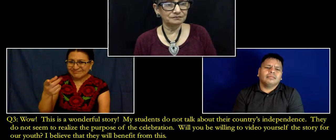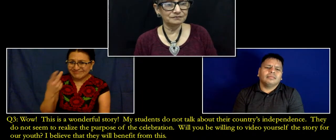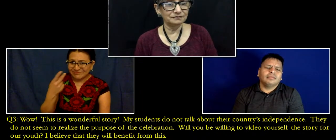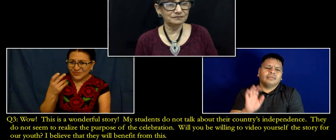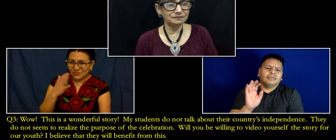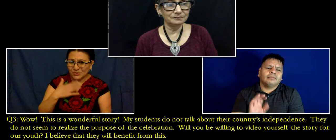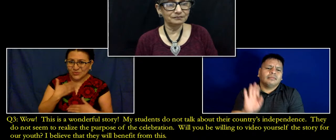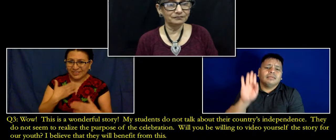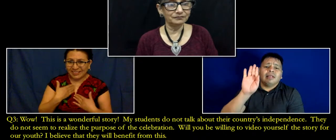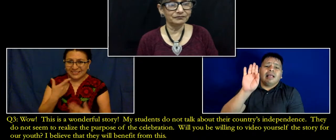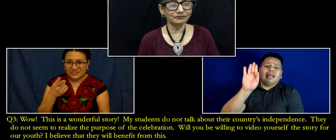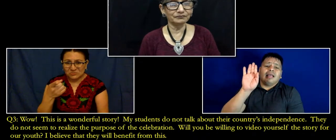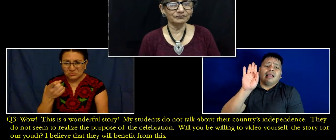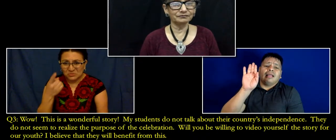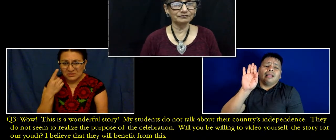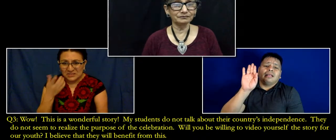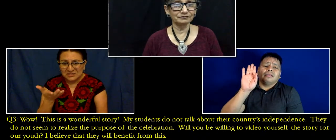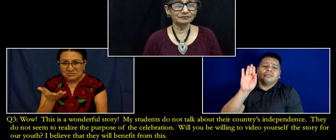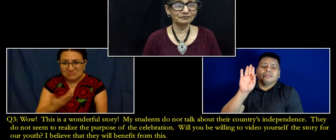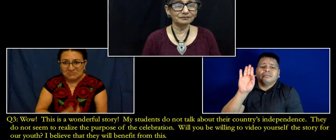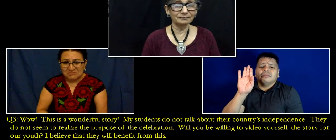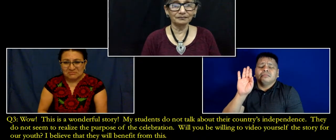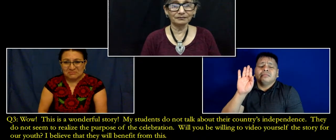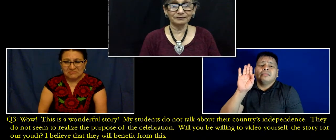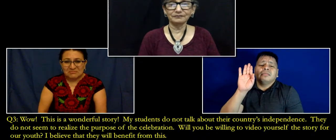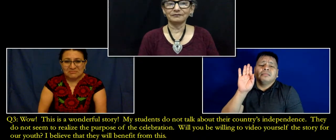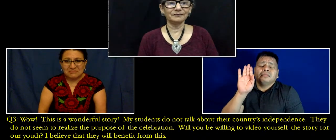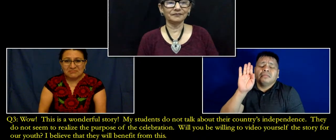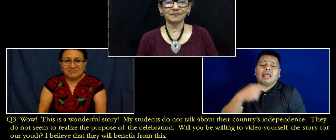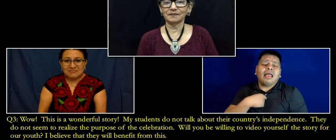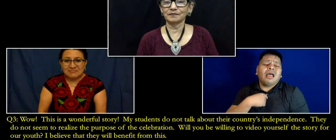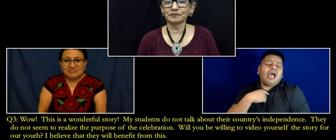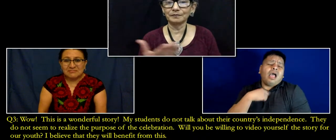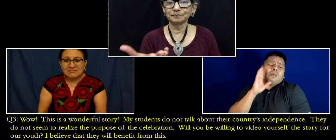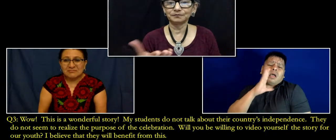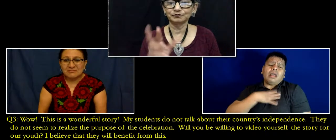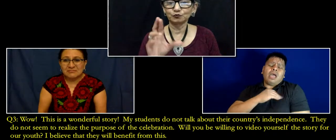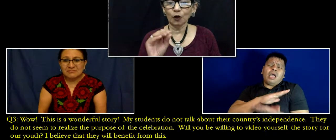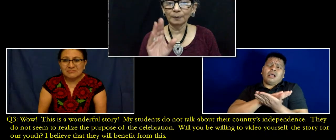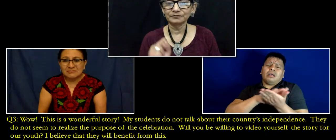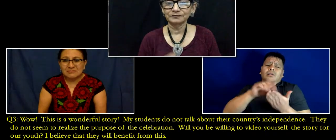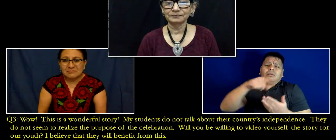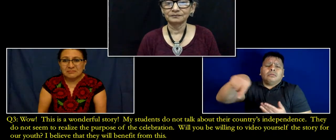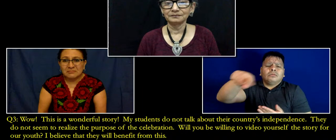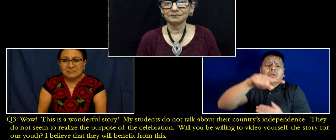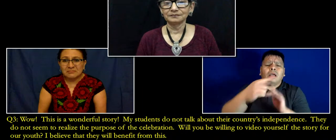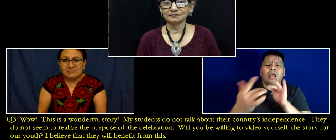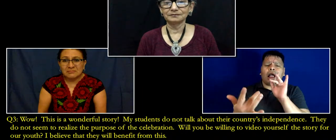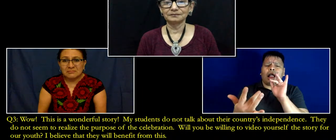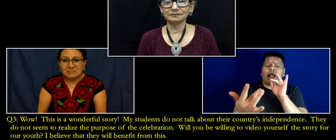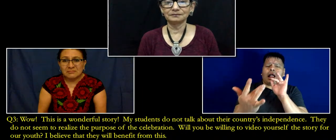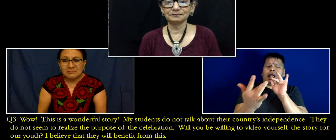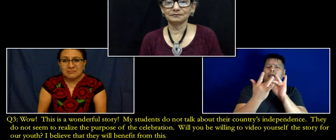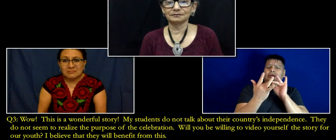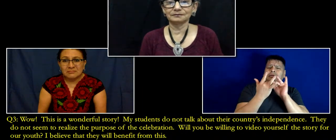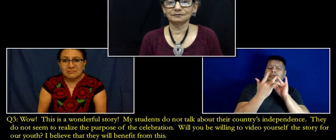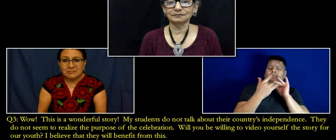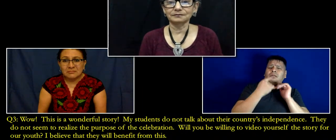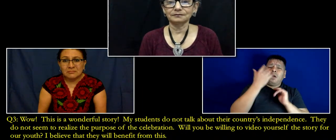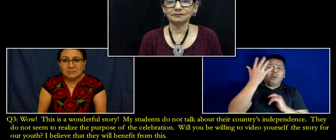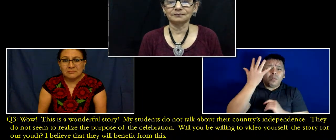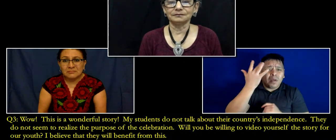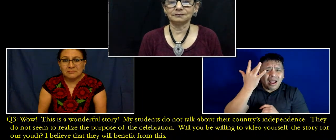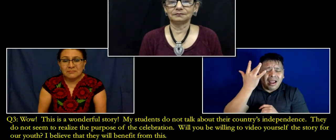here. Yes, definitely. Definitely. Robs, would you be willing to? What do you think? Uh, Robs? I